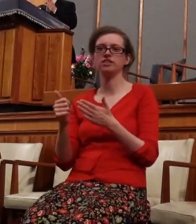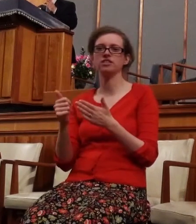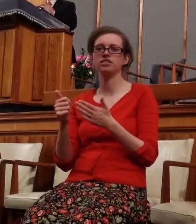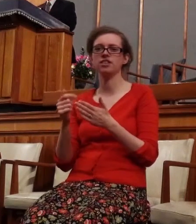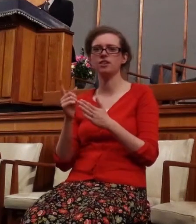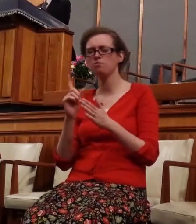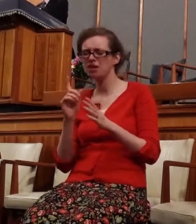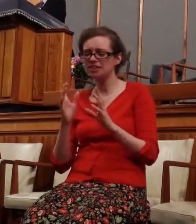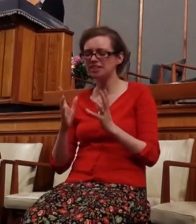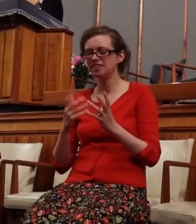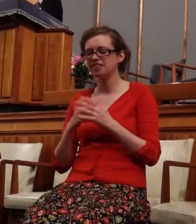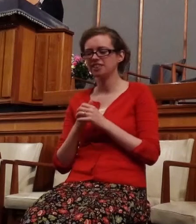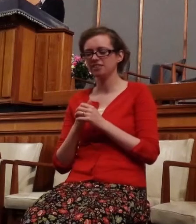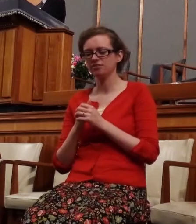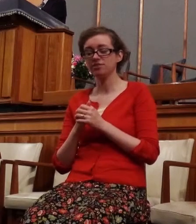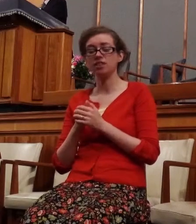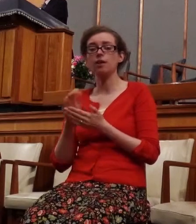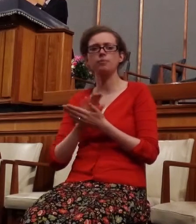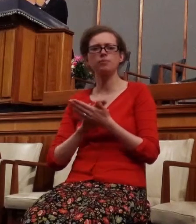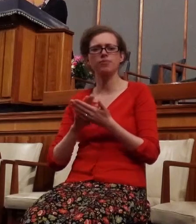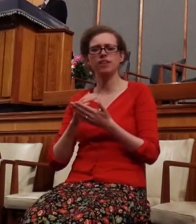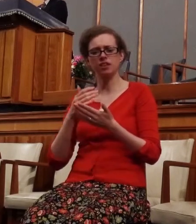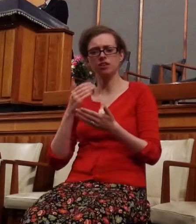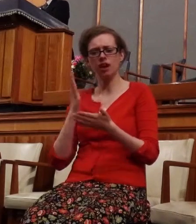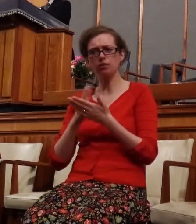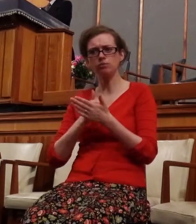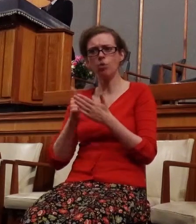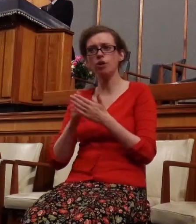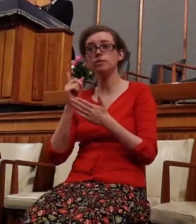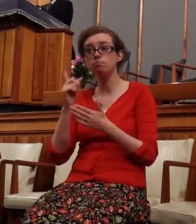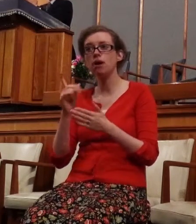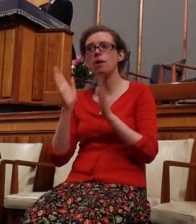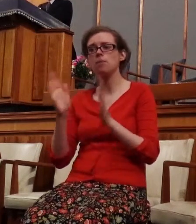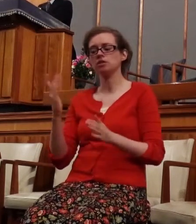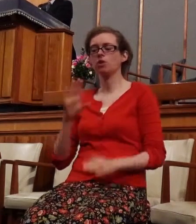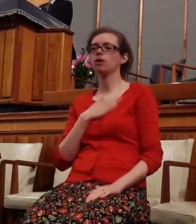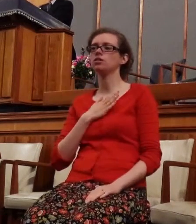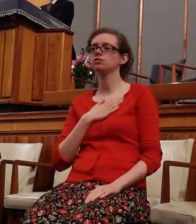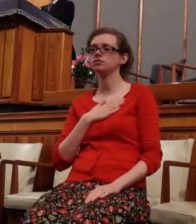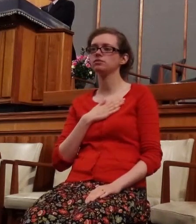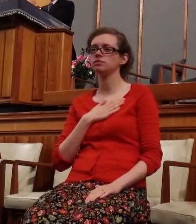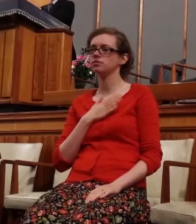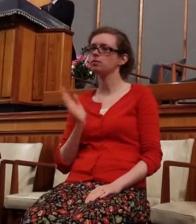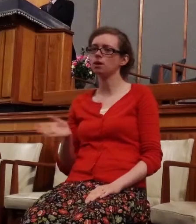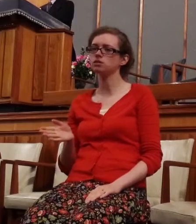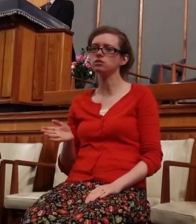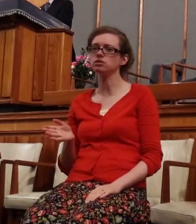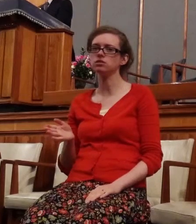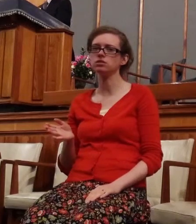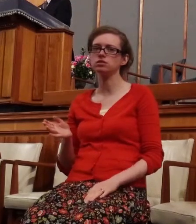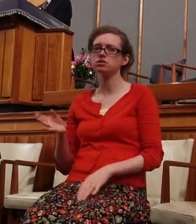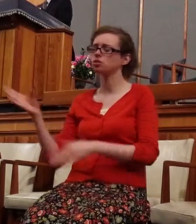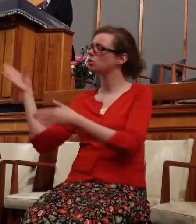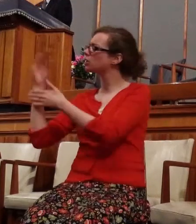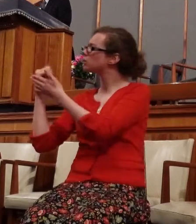seeks salvation. If you mean it, if it's from your heart, if it's from the Spirit of God, and you cry unto the